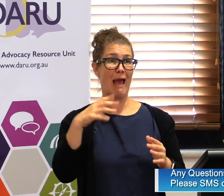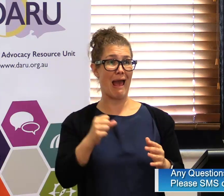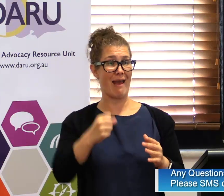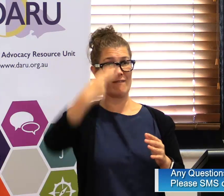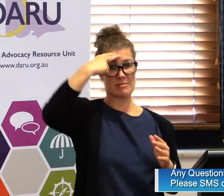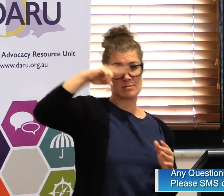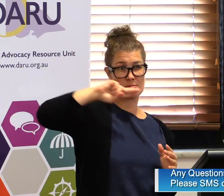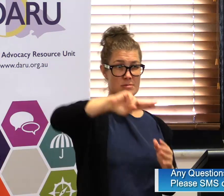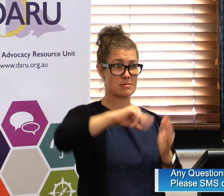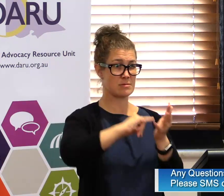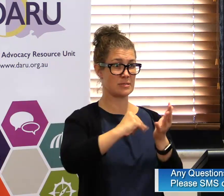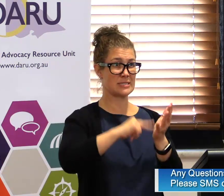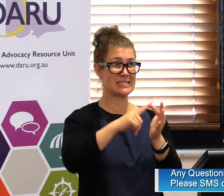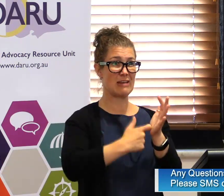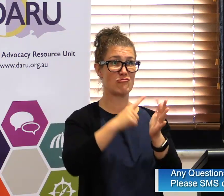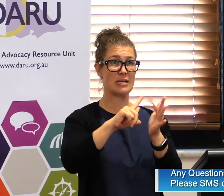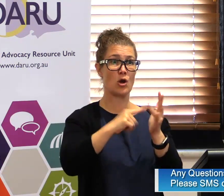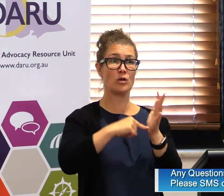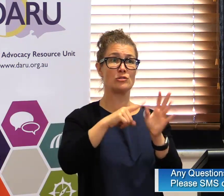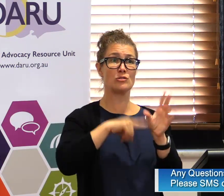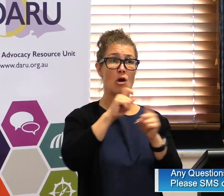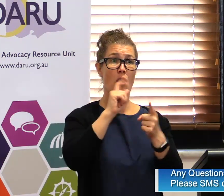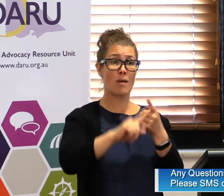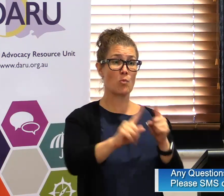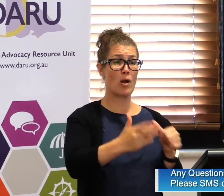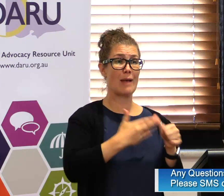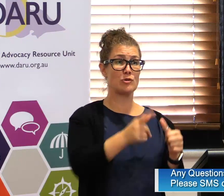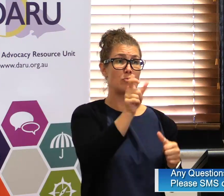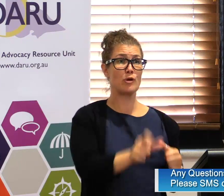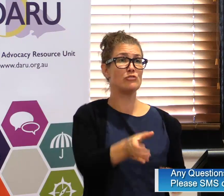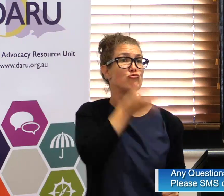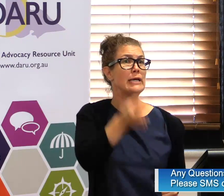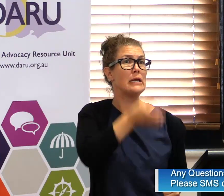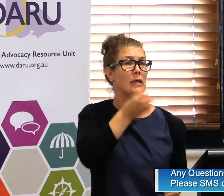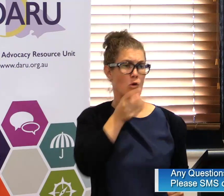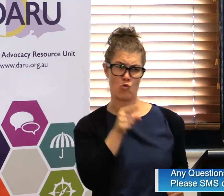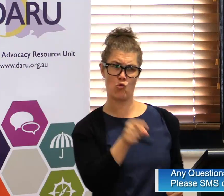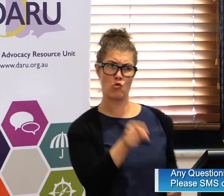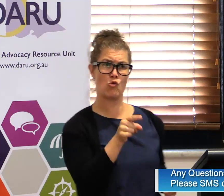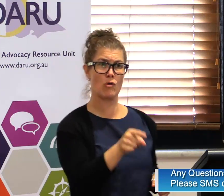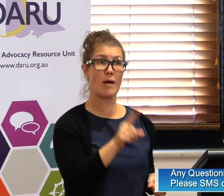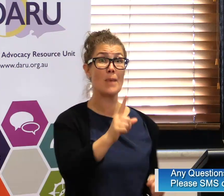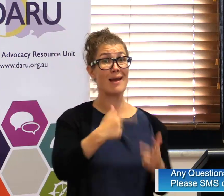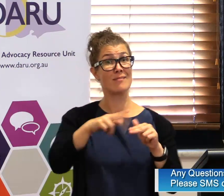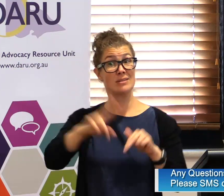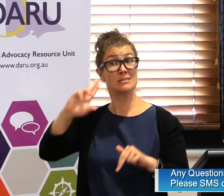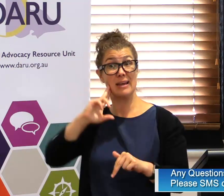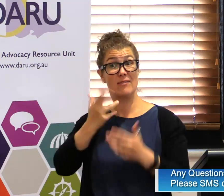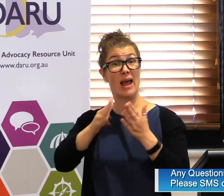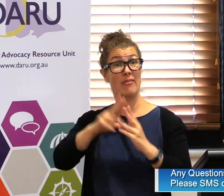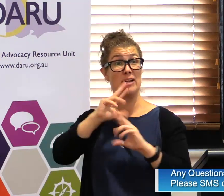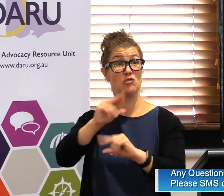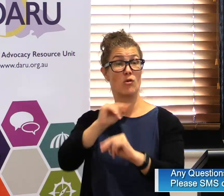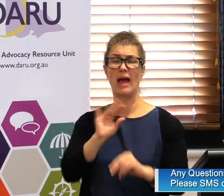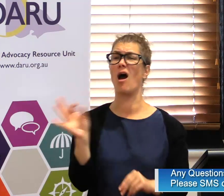people drinking, but someone who's deaf might not, the way they speak, and they go, oh, you're